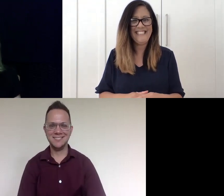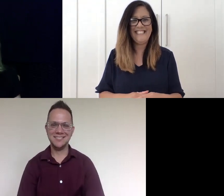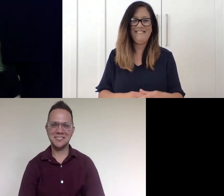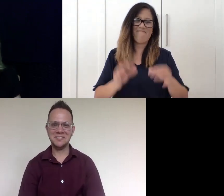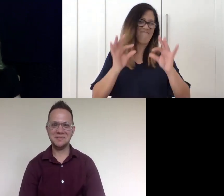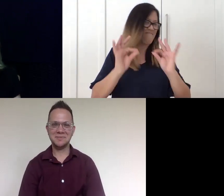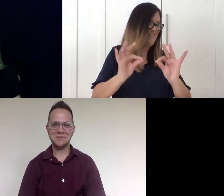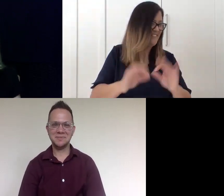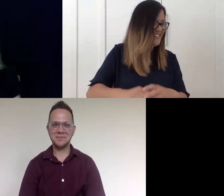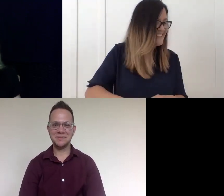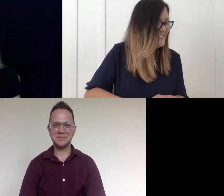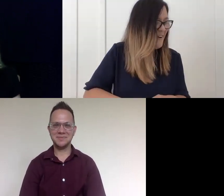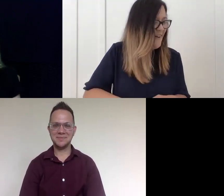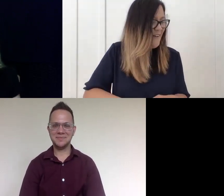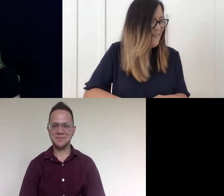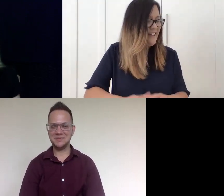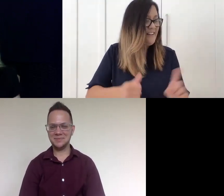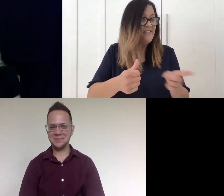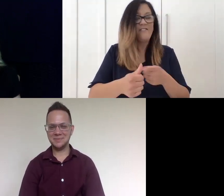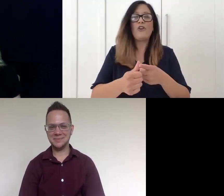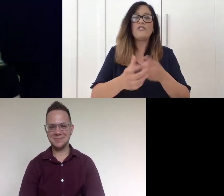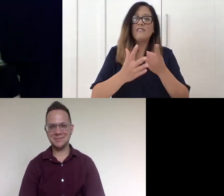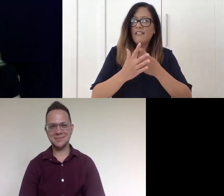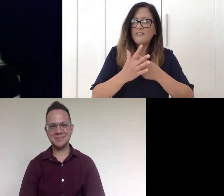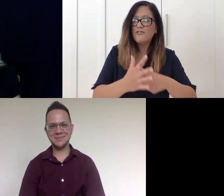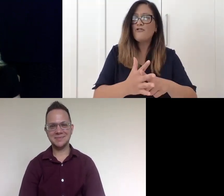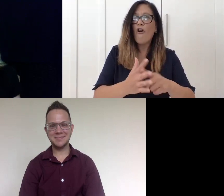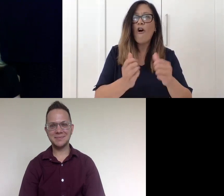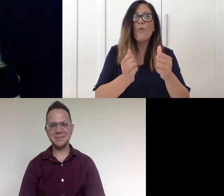here and thanks for inviting me.